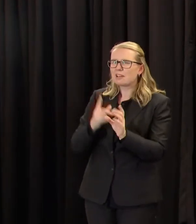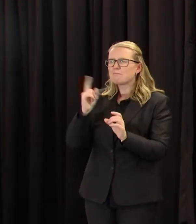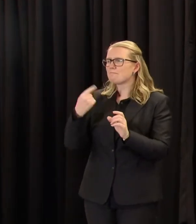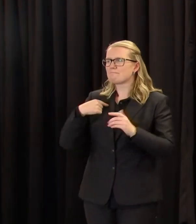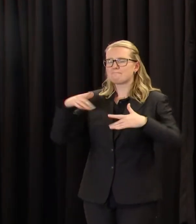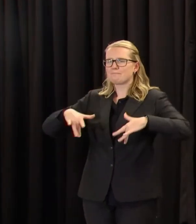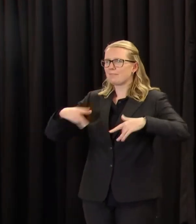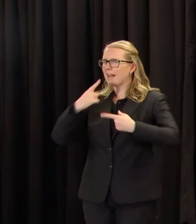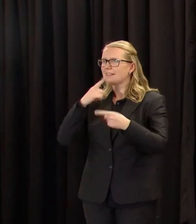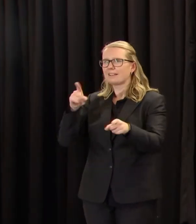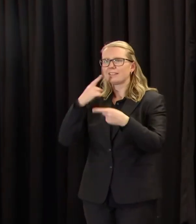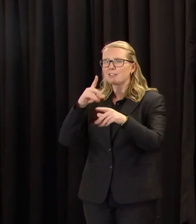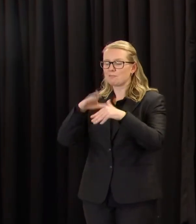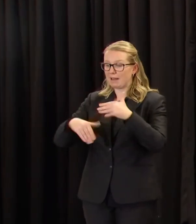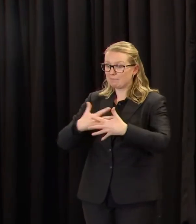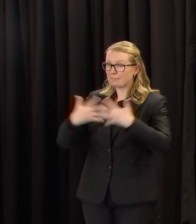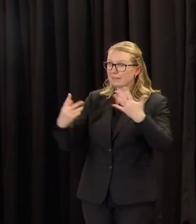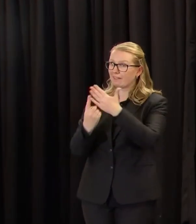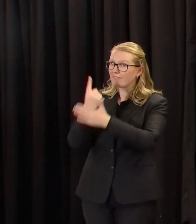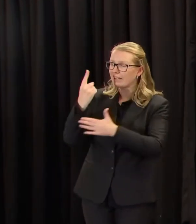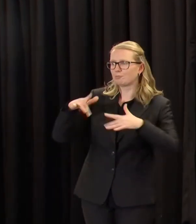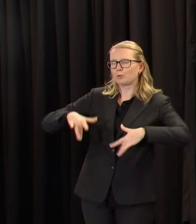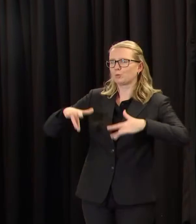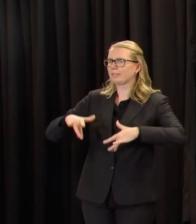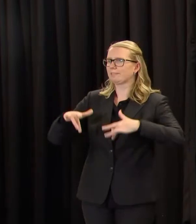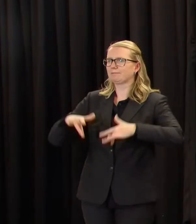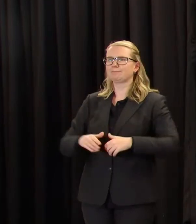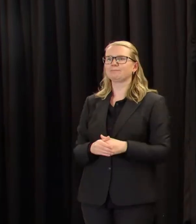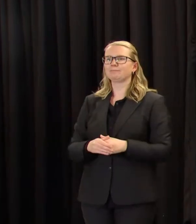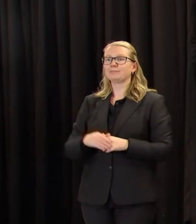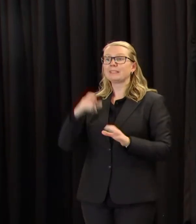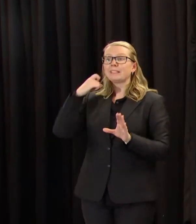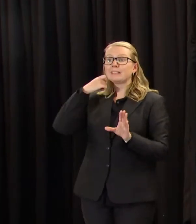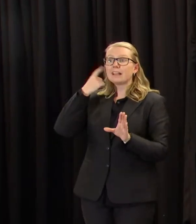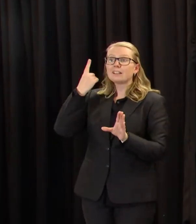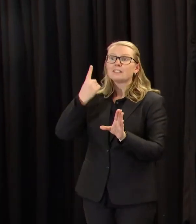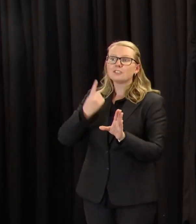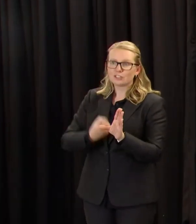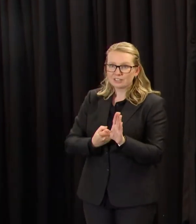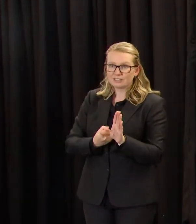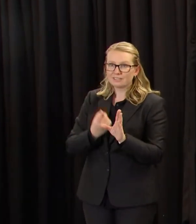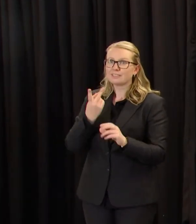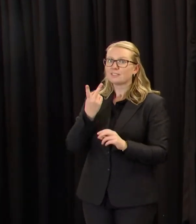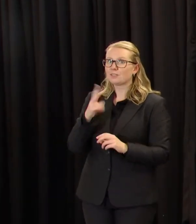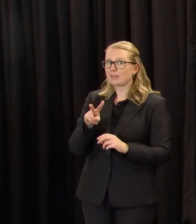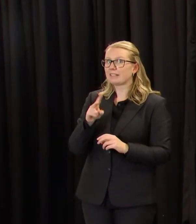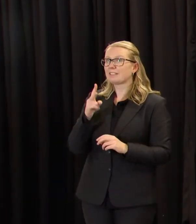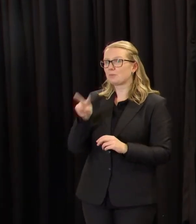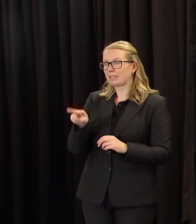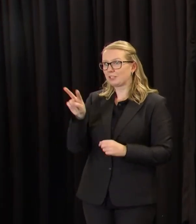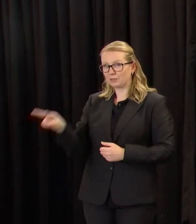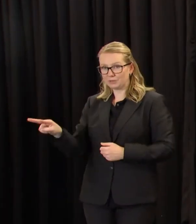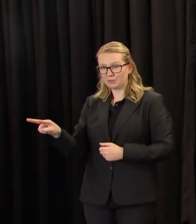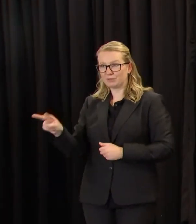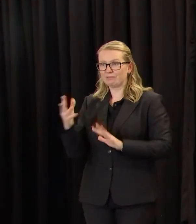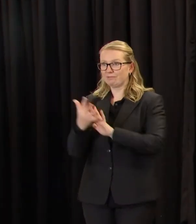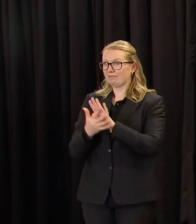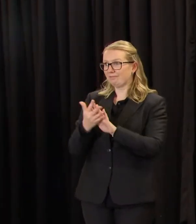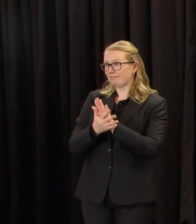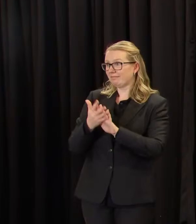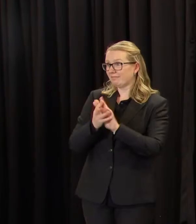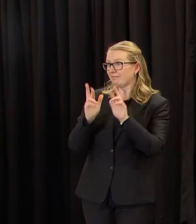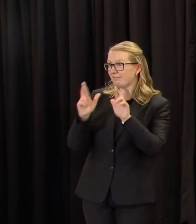to make today about any major events. But look, next year we have, obviously, we get to 70, we get to 80, hopefully we get